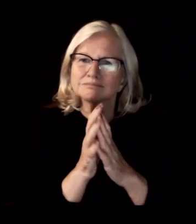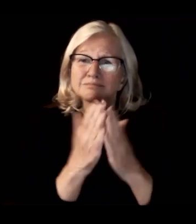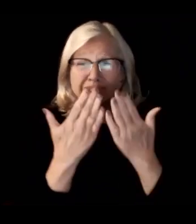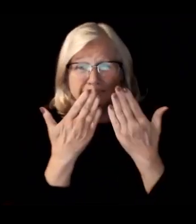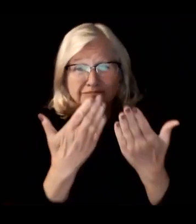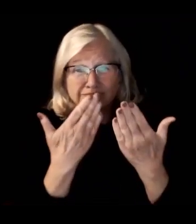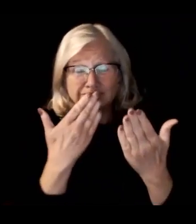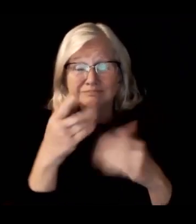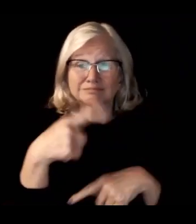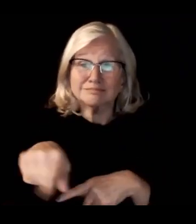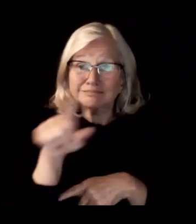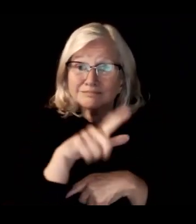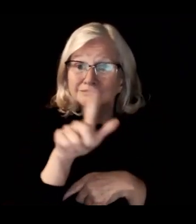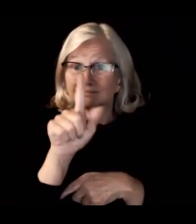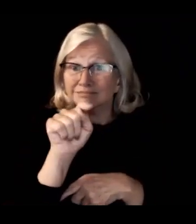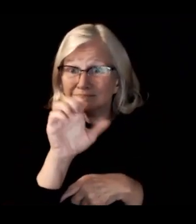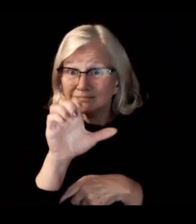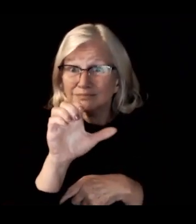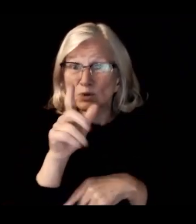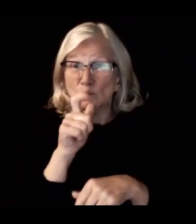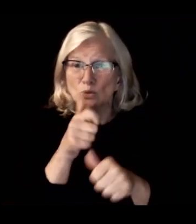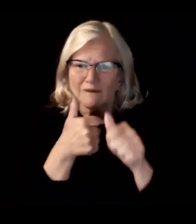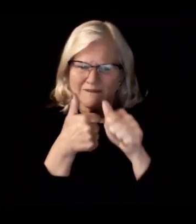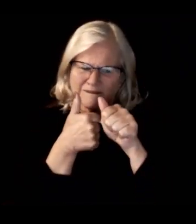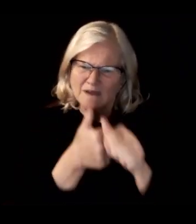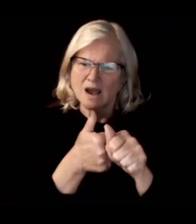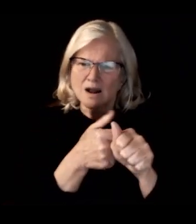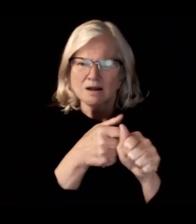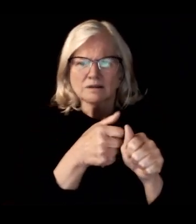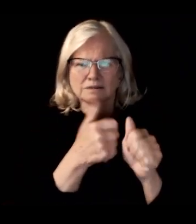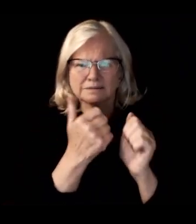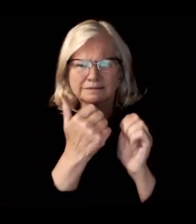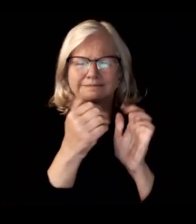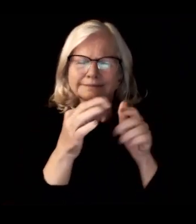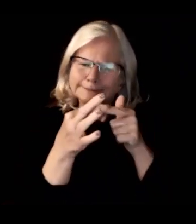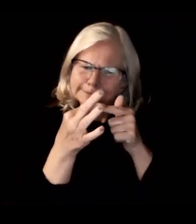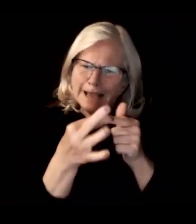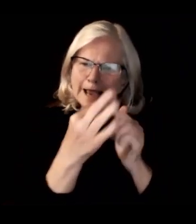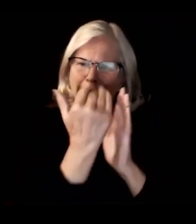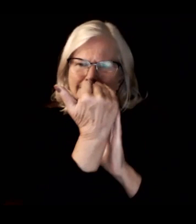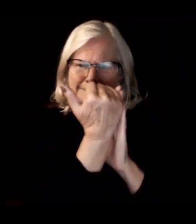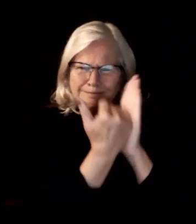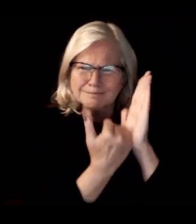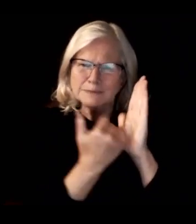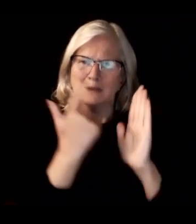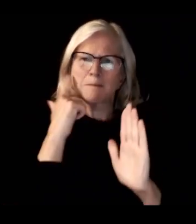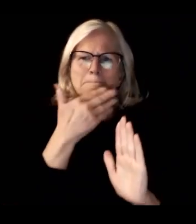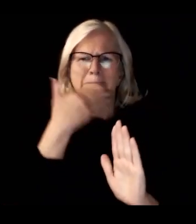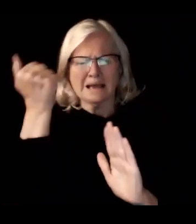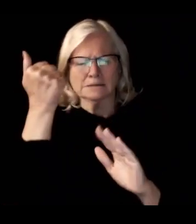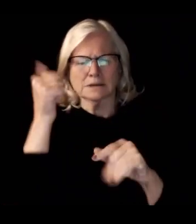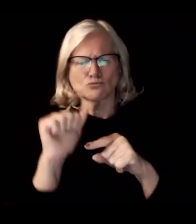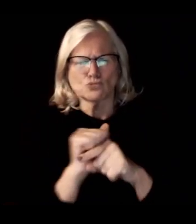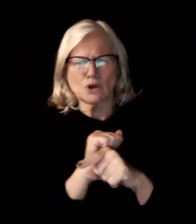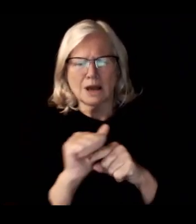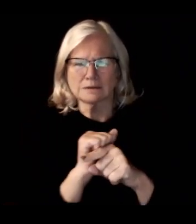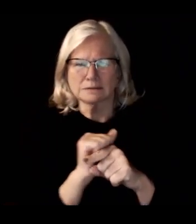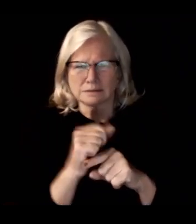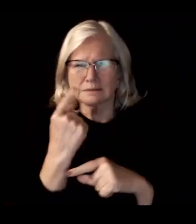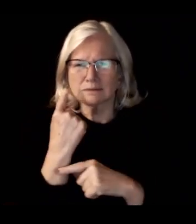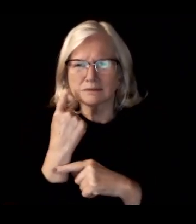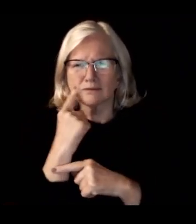protective equipment requirements, and the infection control practices for the benefit of the staff and the residents in the